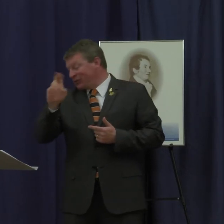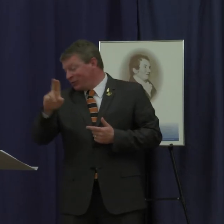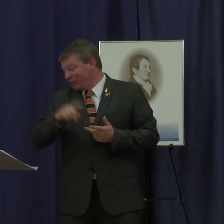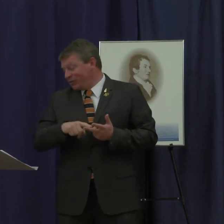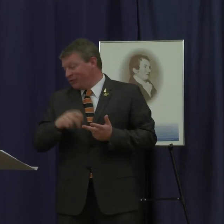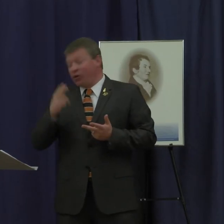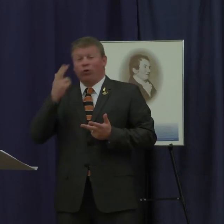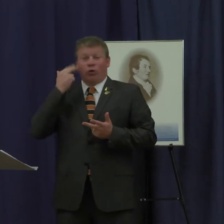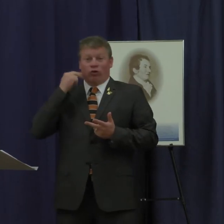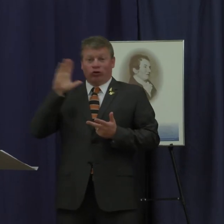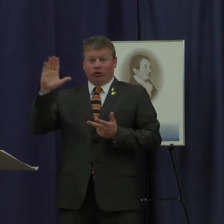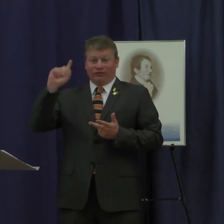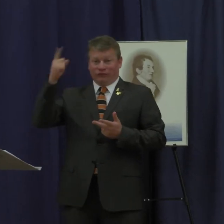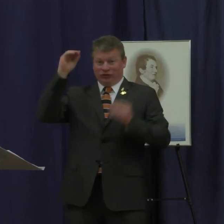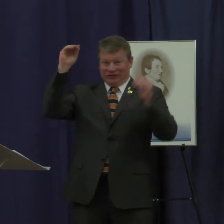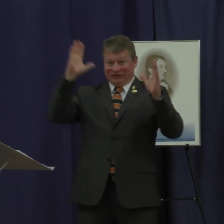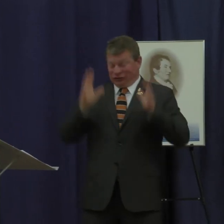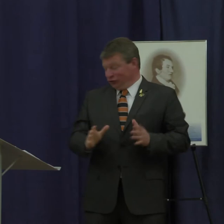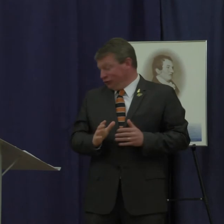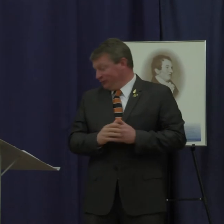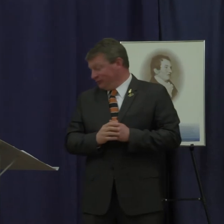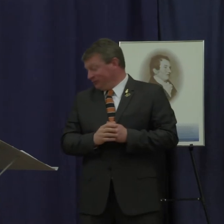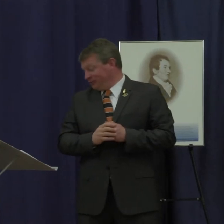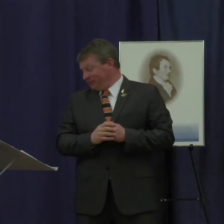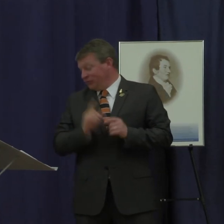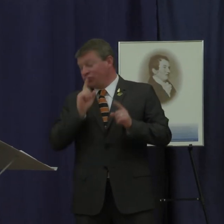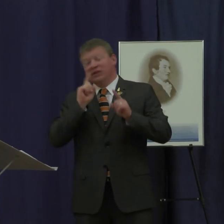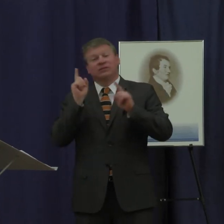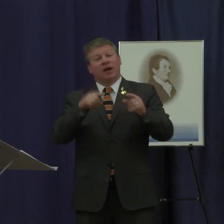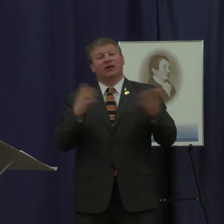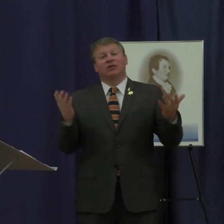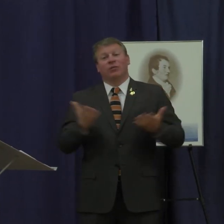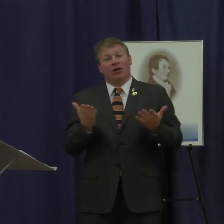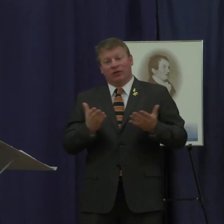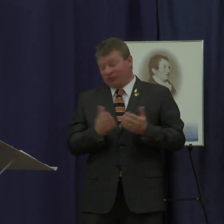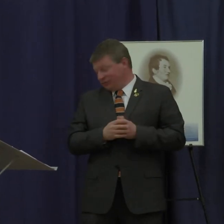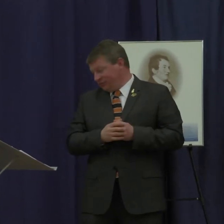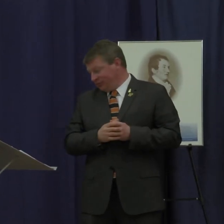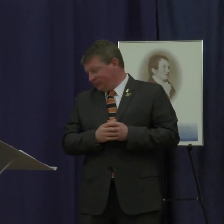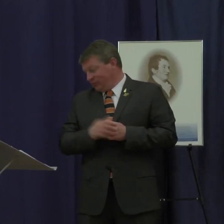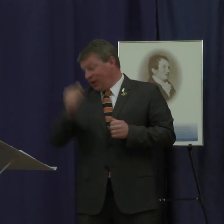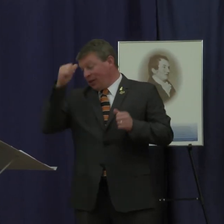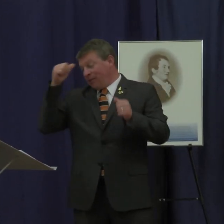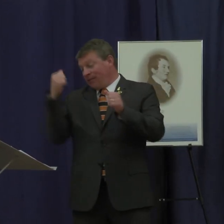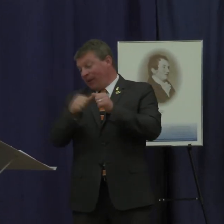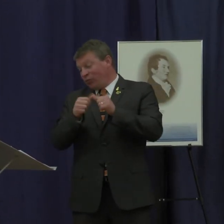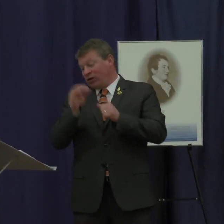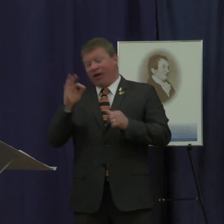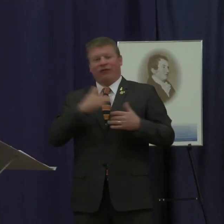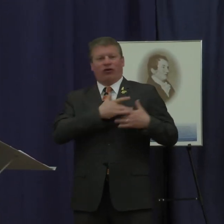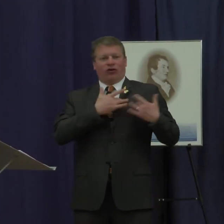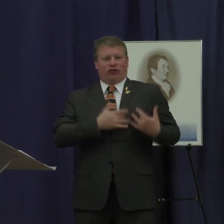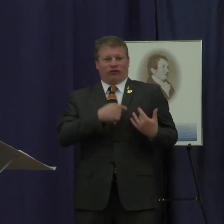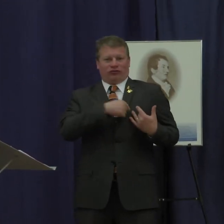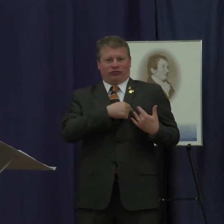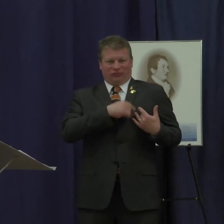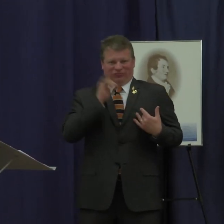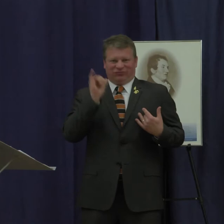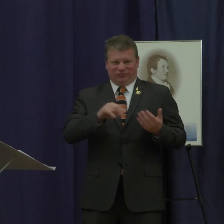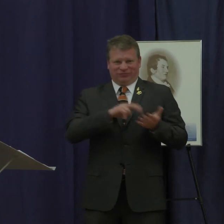Abbé Sicard and Jean Massieu, who were Laurent Clerc's first teacher, responded, "The memory of the